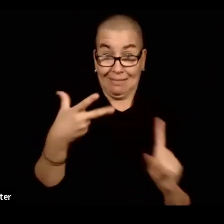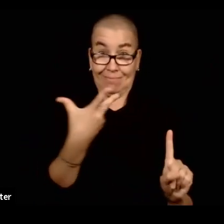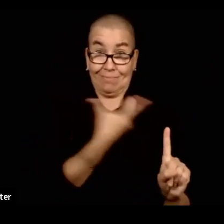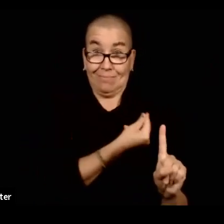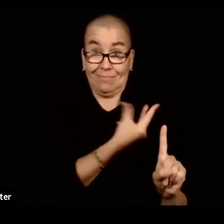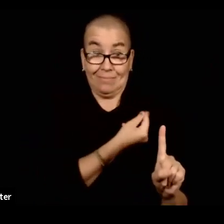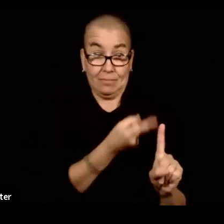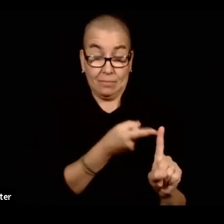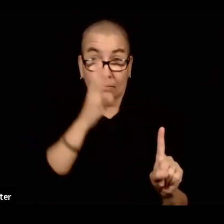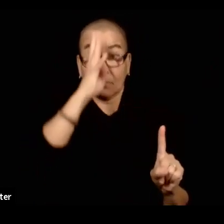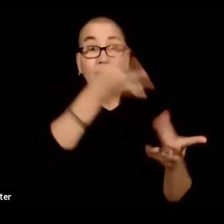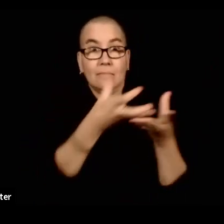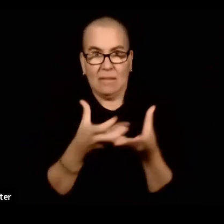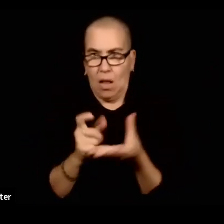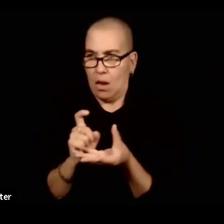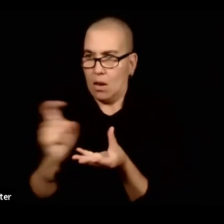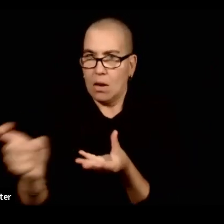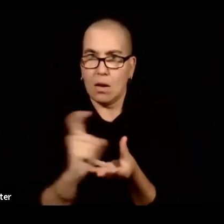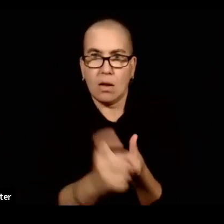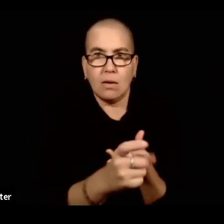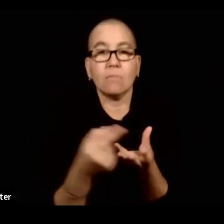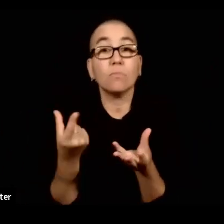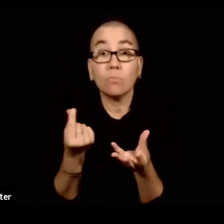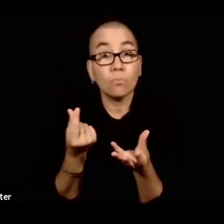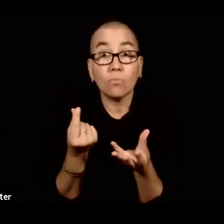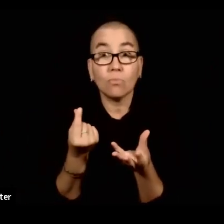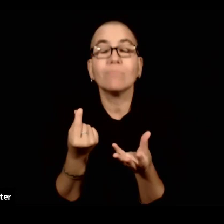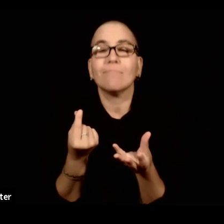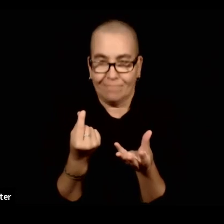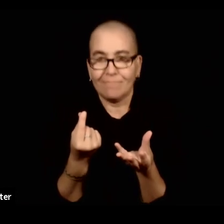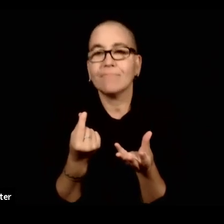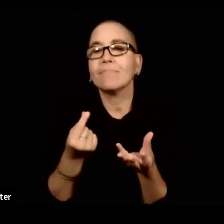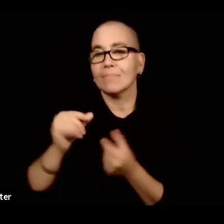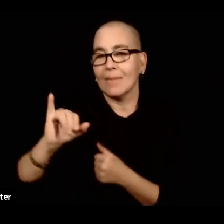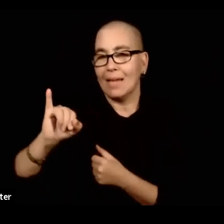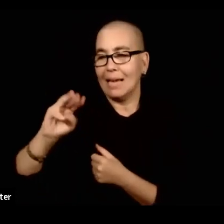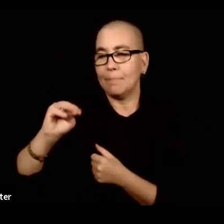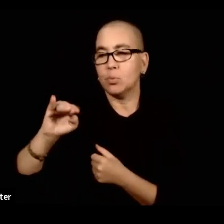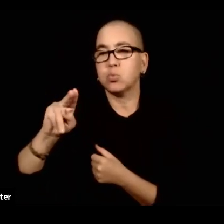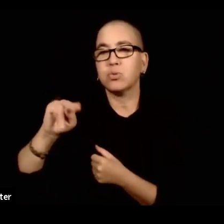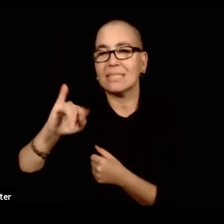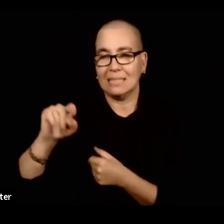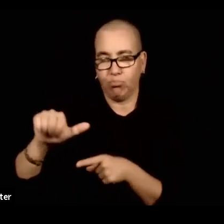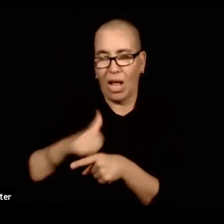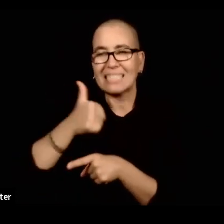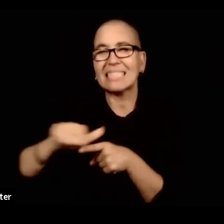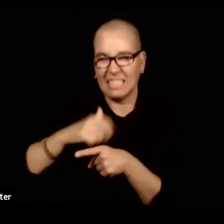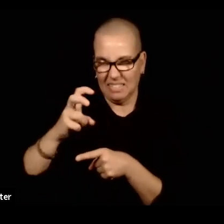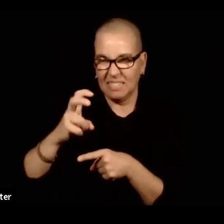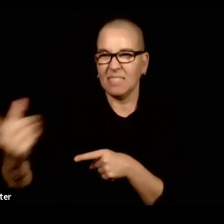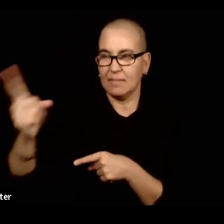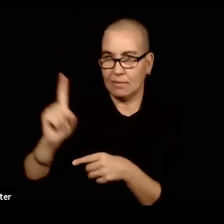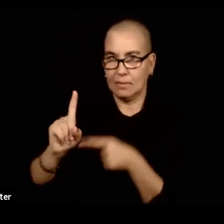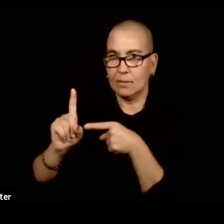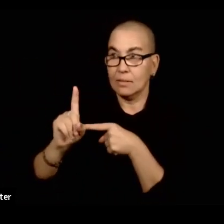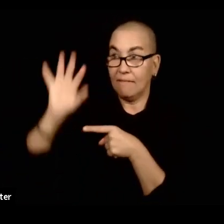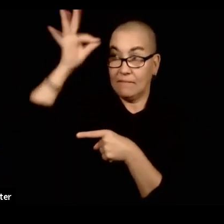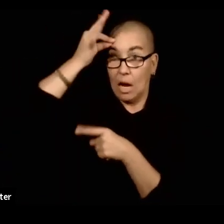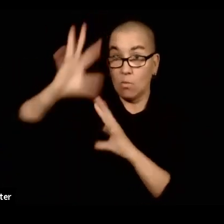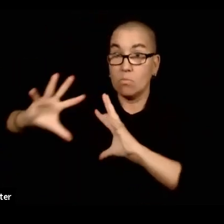the Advisory Committee on Immunization Practices, which is a federal CDC group. And so they historically